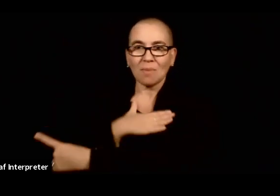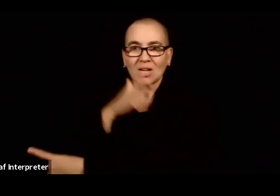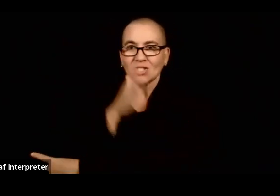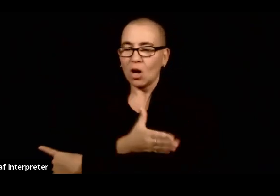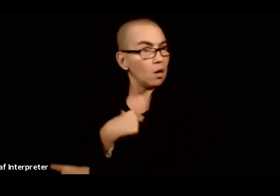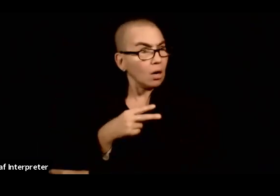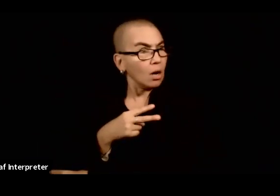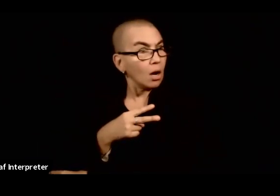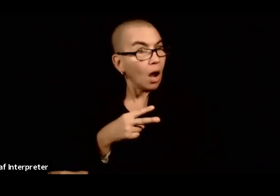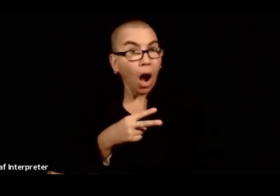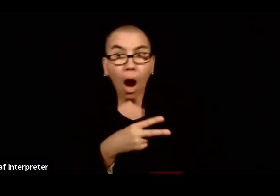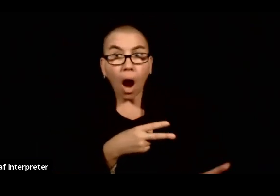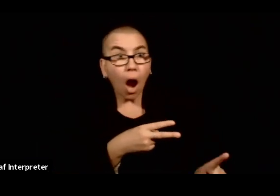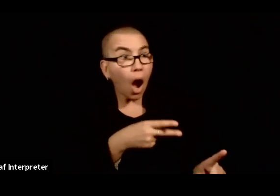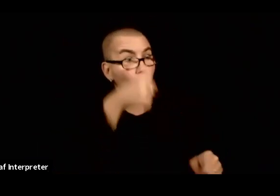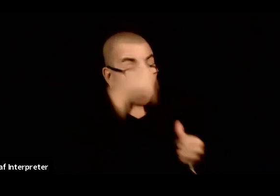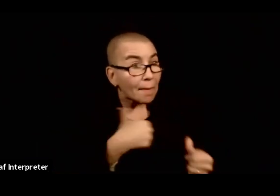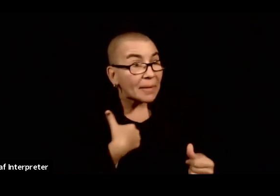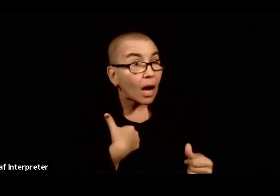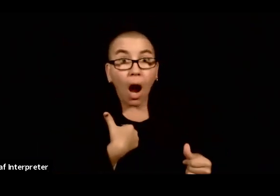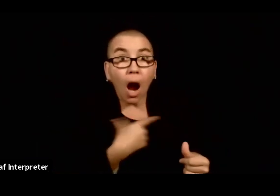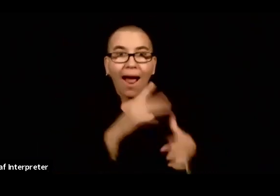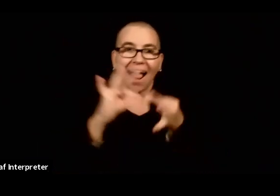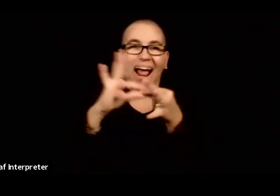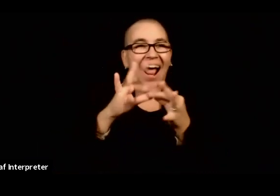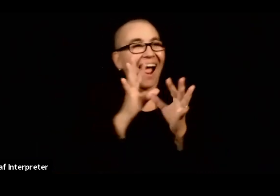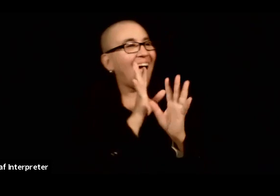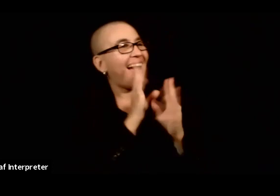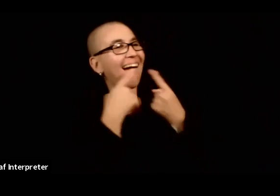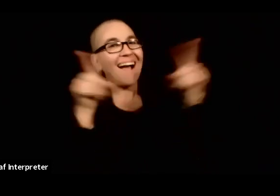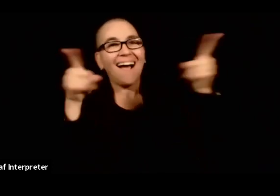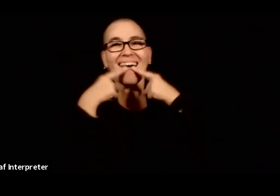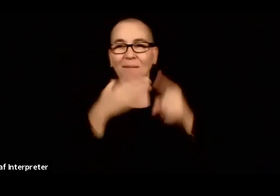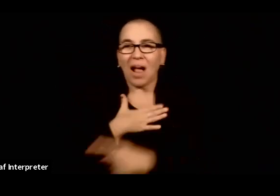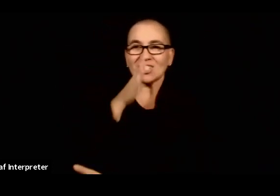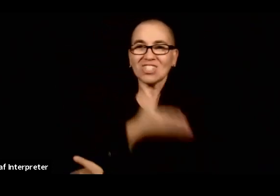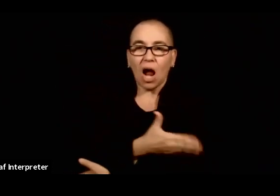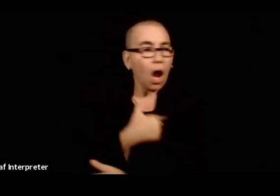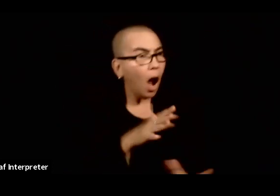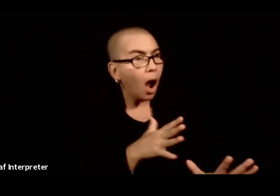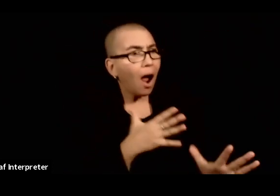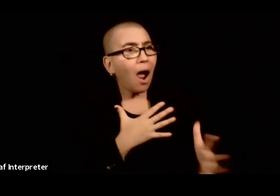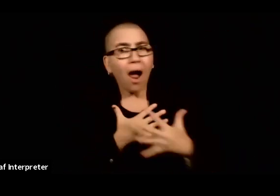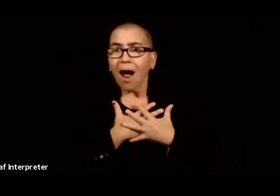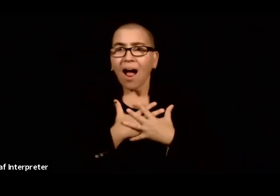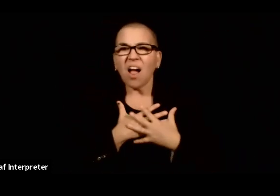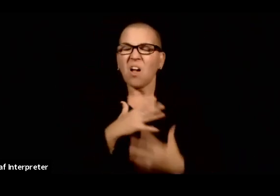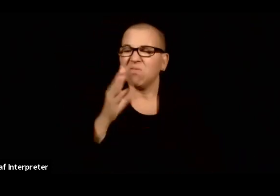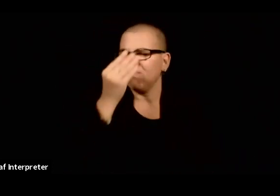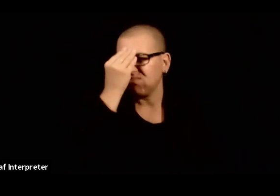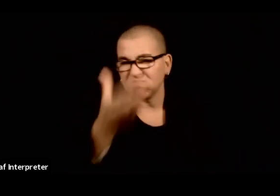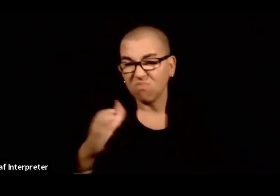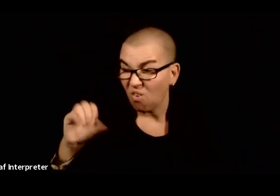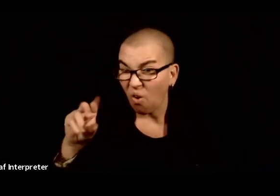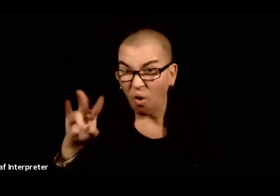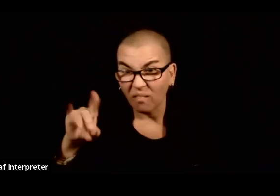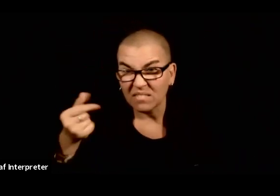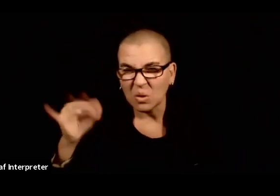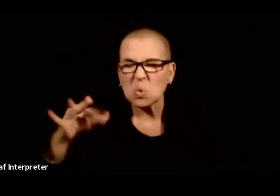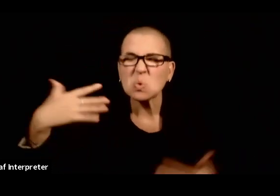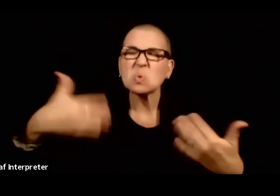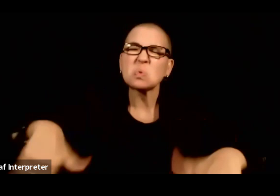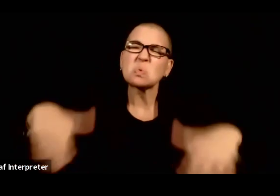ask yourself, is not getting COVID-19 the only goal? How is it better not to risk getting COVID-19, but